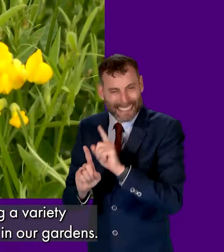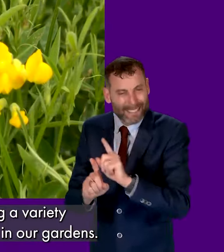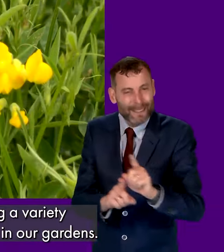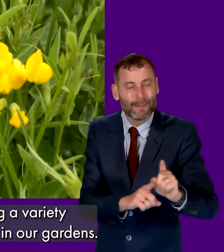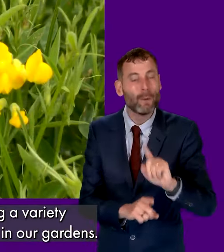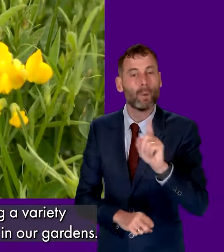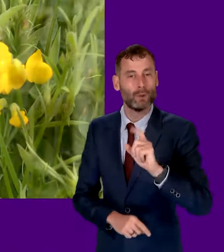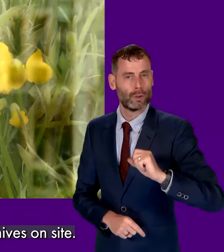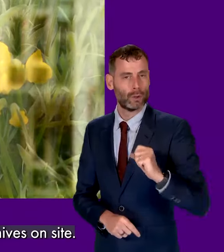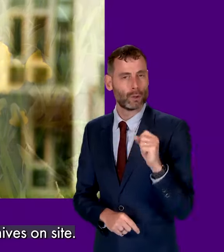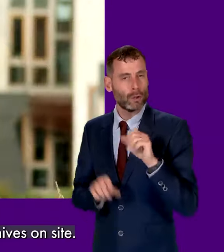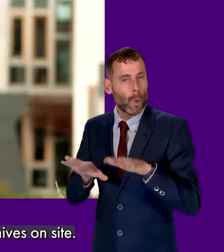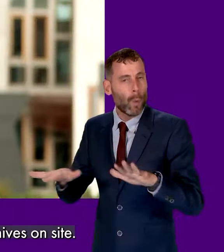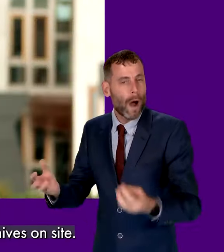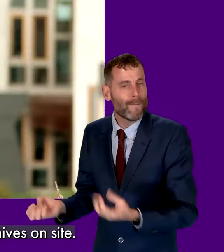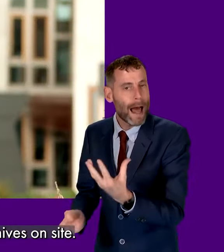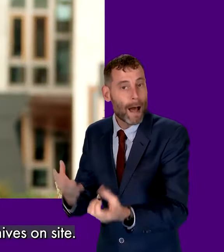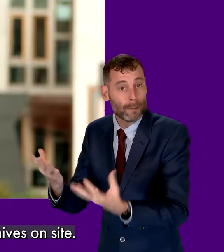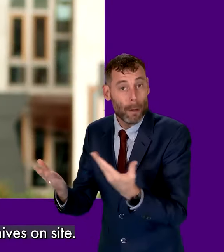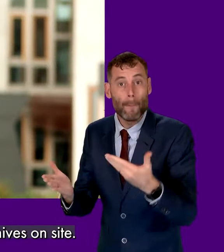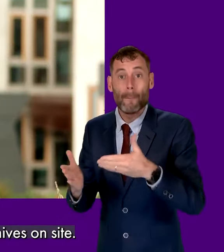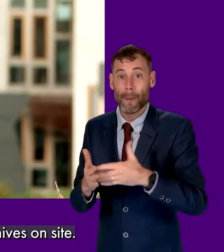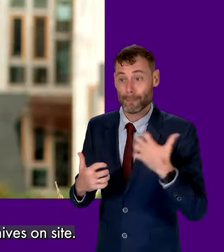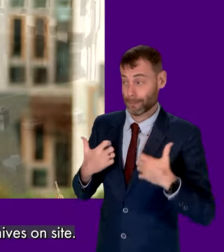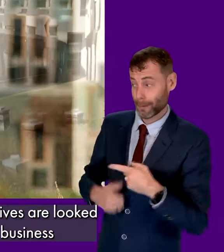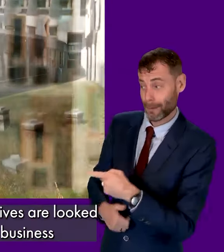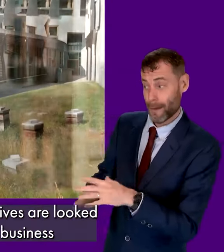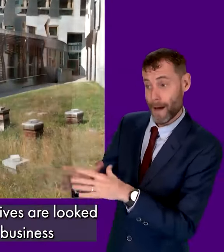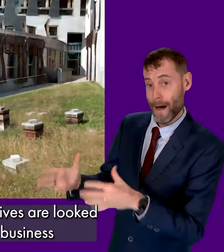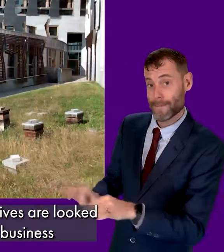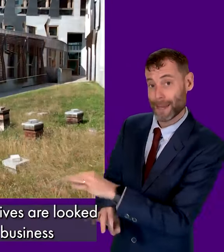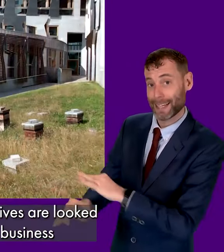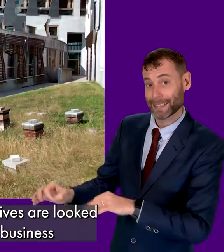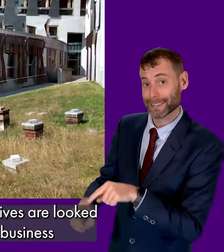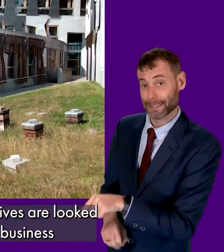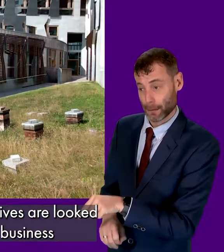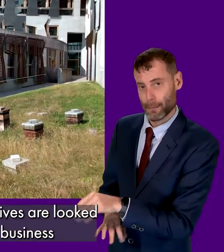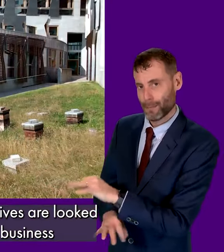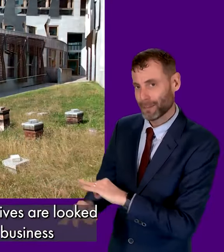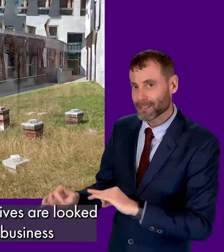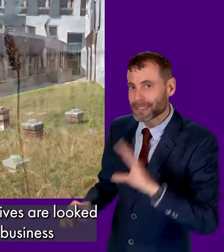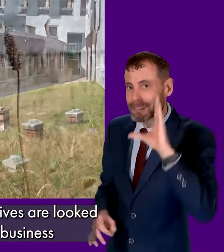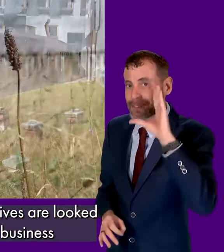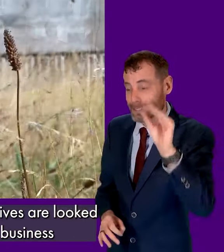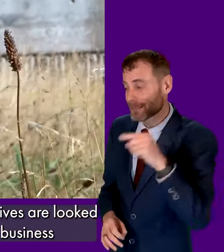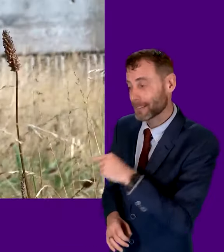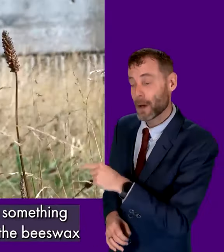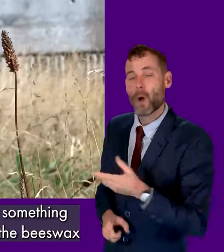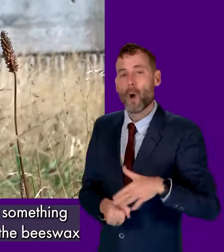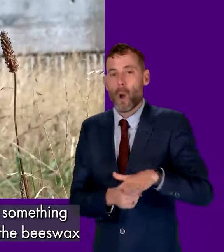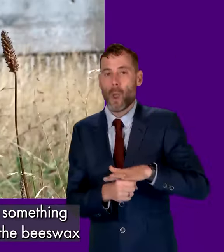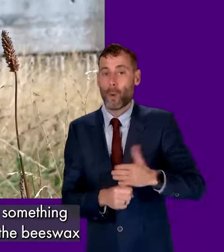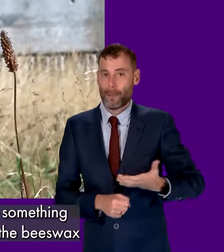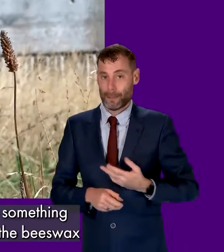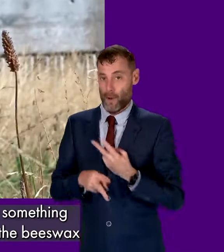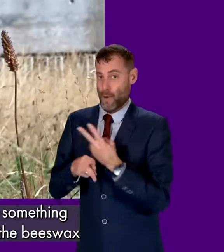wildflowers in our gardens, we also have beehives on site. The bees and the beehives are looked after by a local business. And what